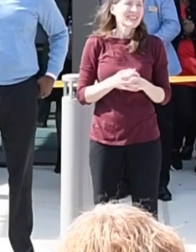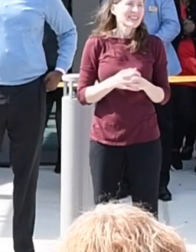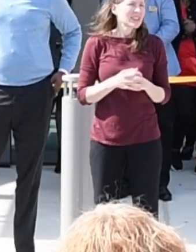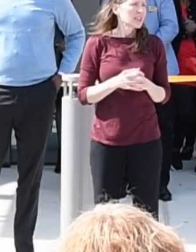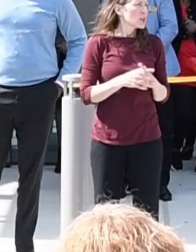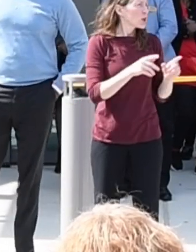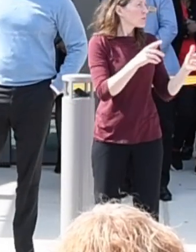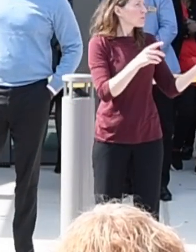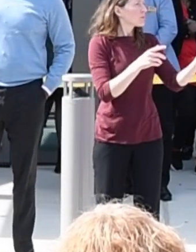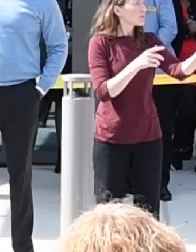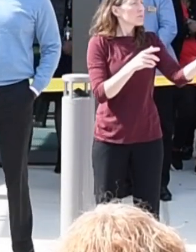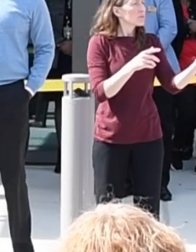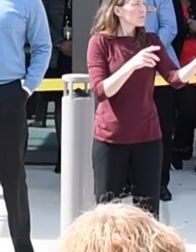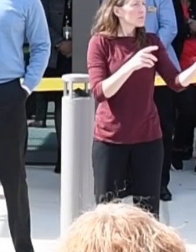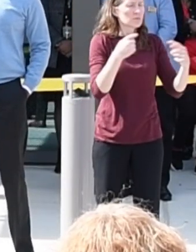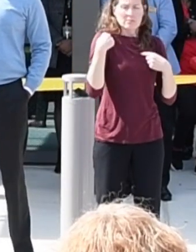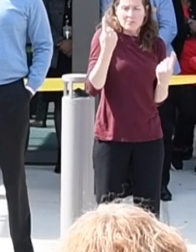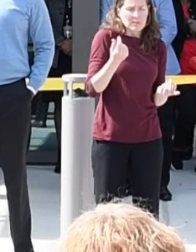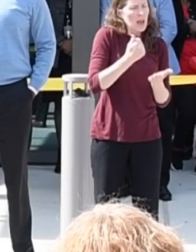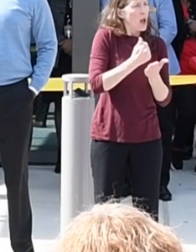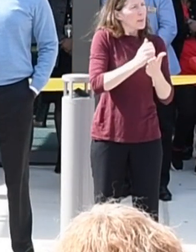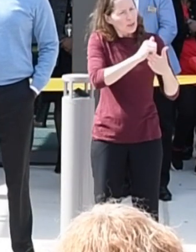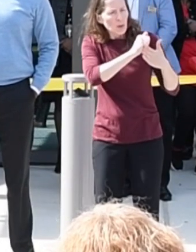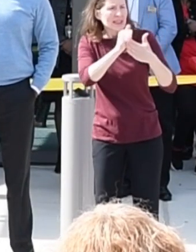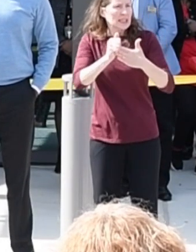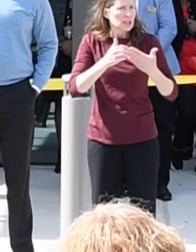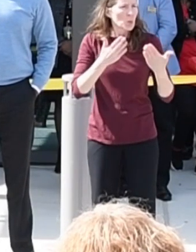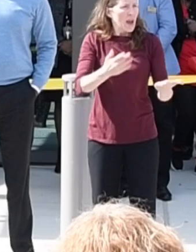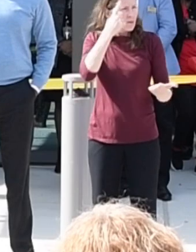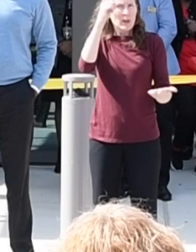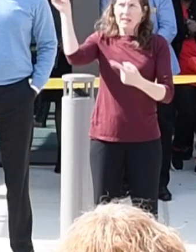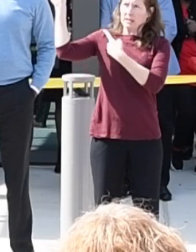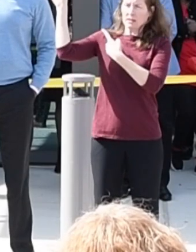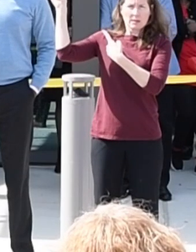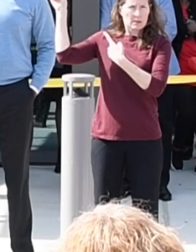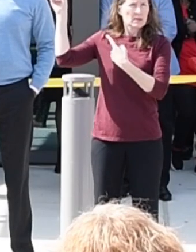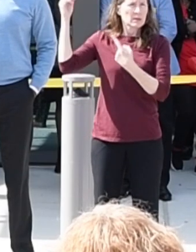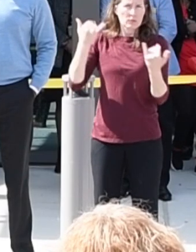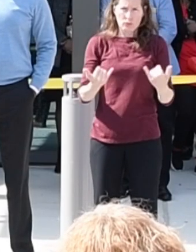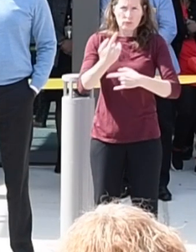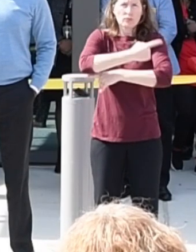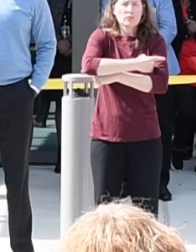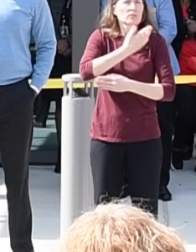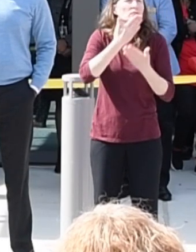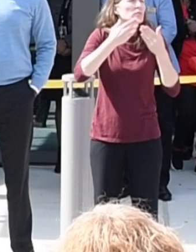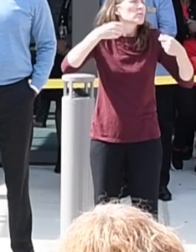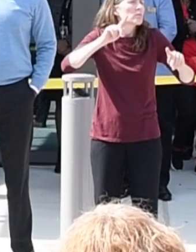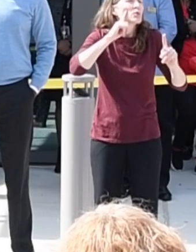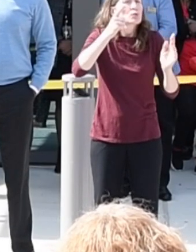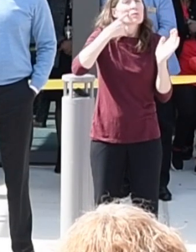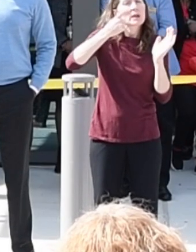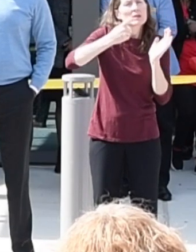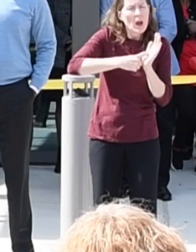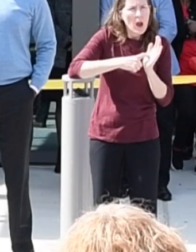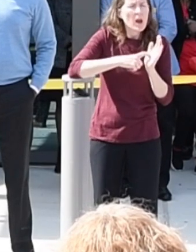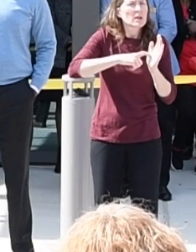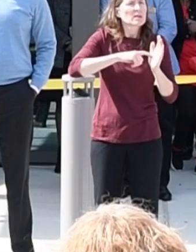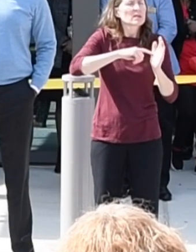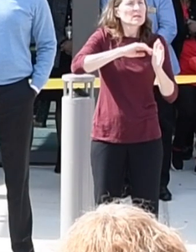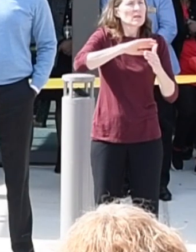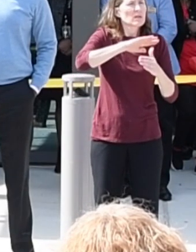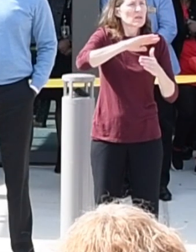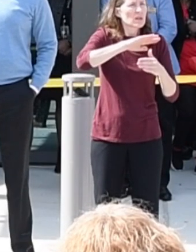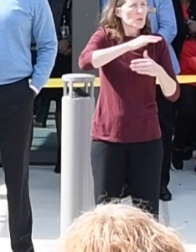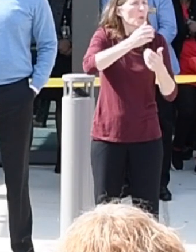who were helping to lead the way on all of this. Today is an opportunity to recognize all of those contributions and the fact